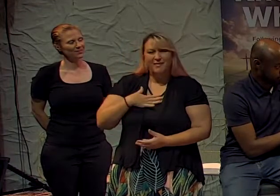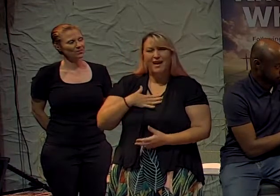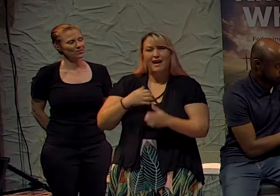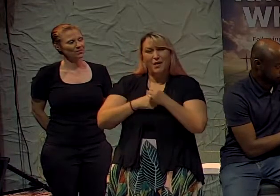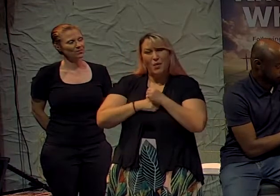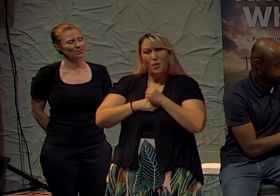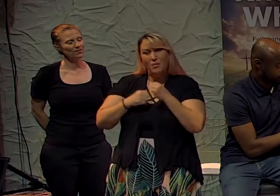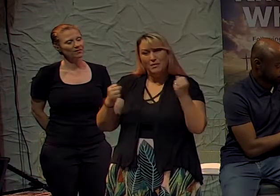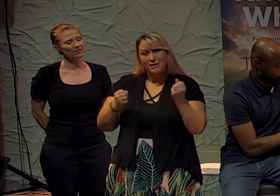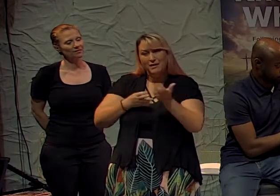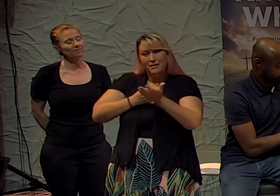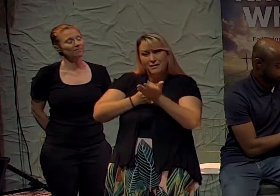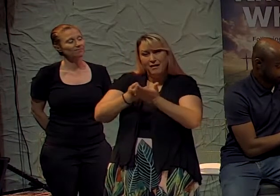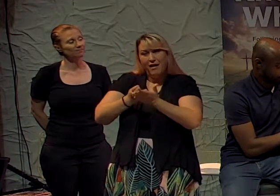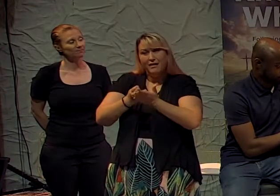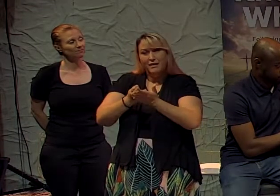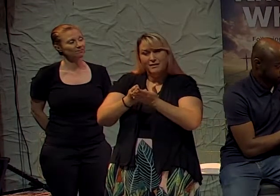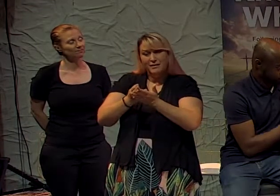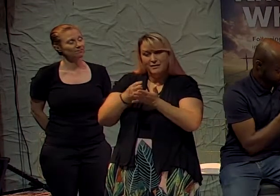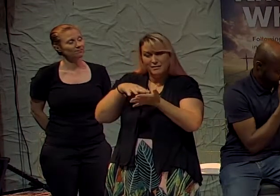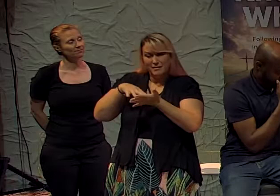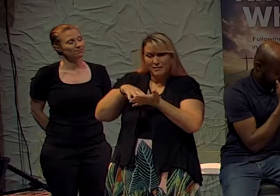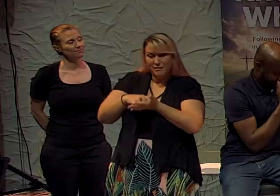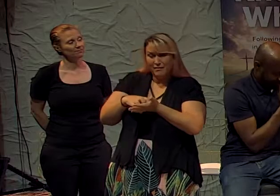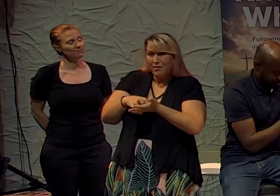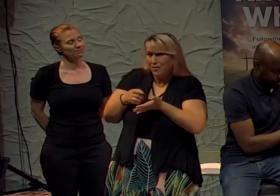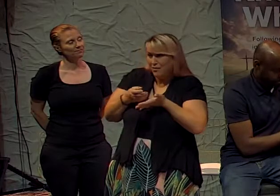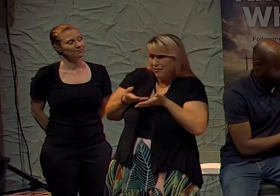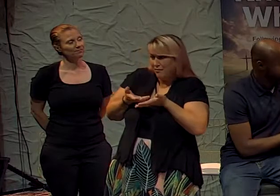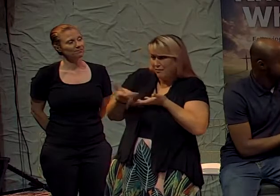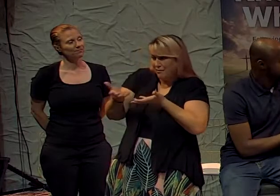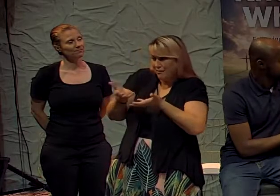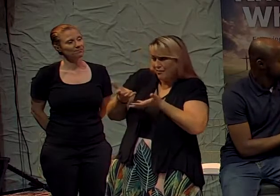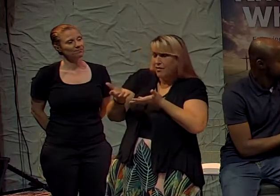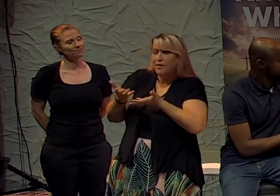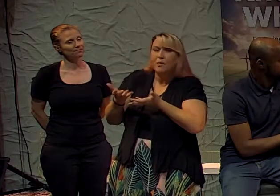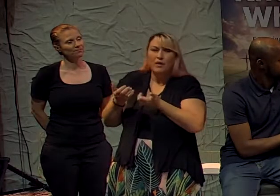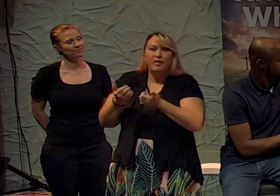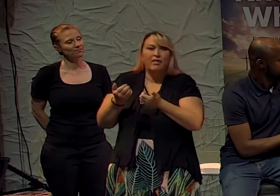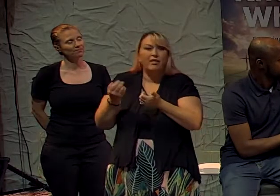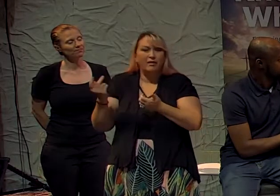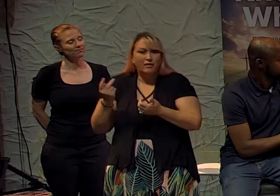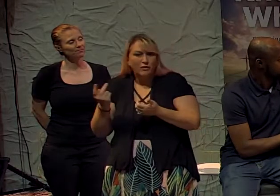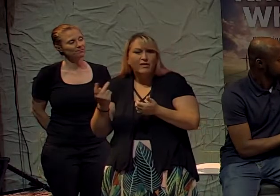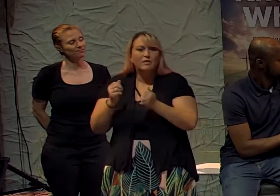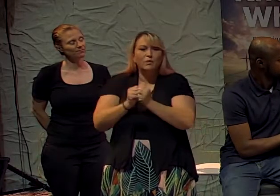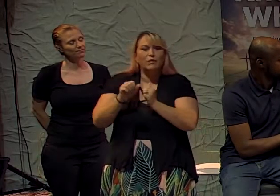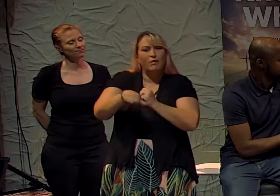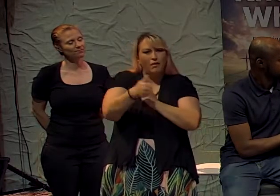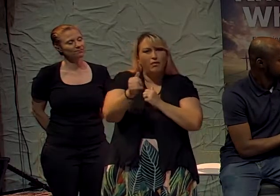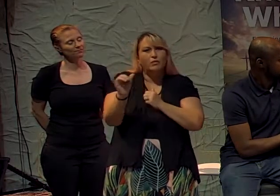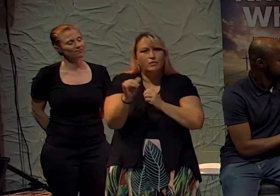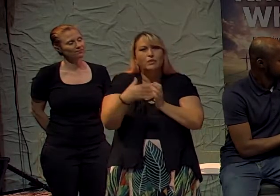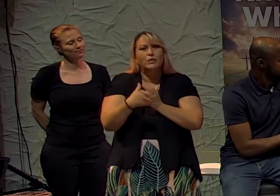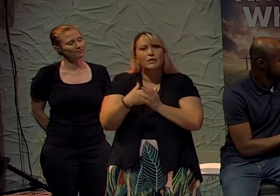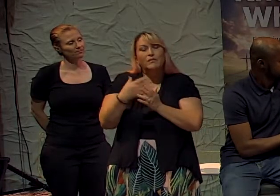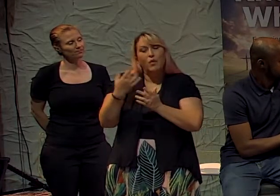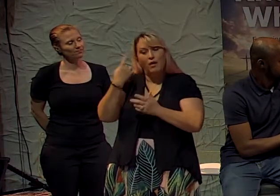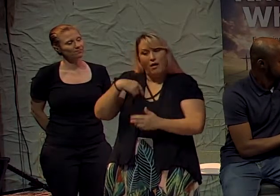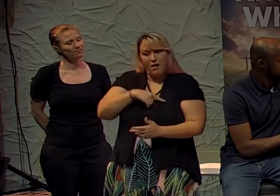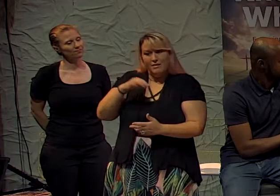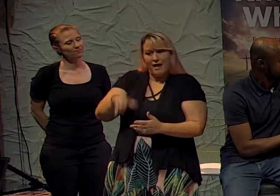and vulnerability with each other, but also with other people in our lives. And for us, that is a discipling couple. Like,